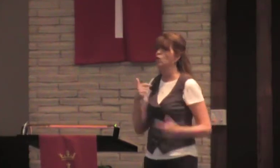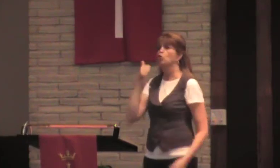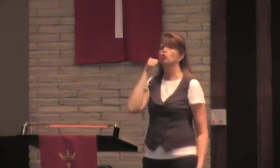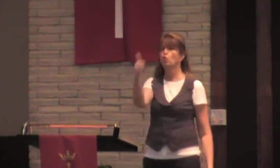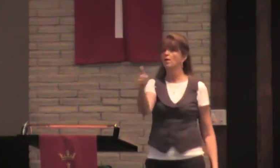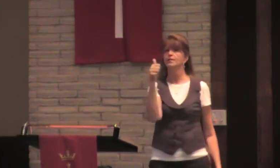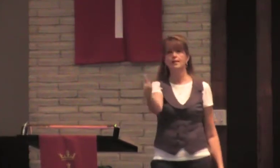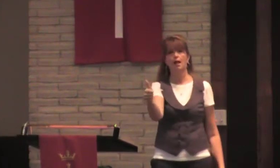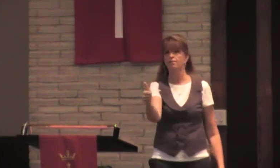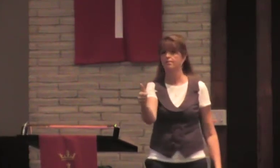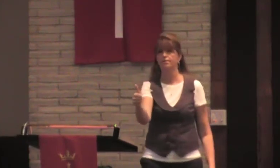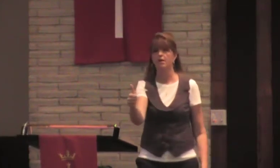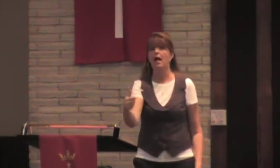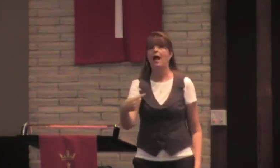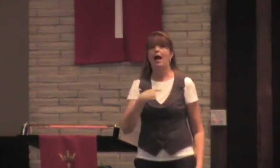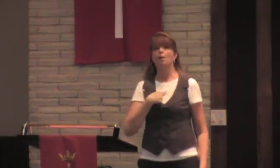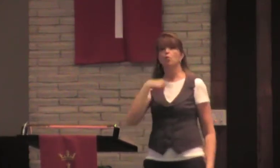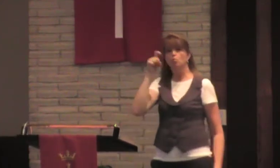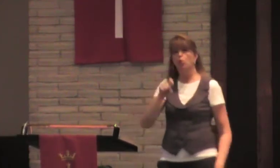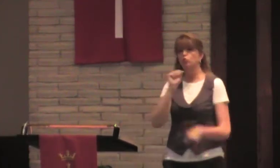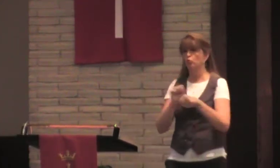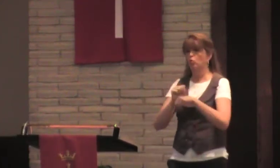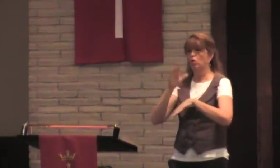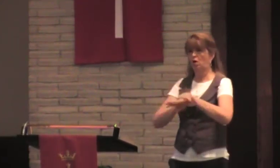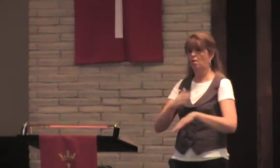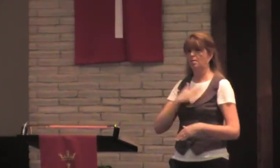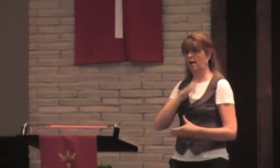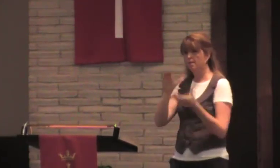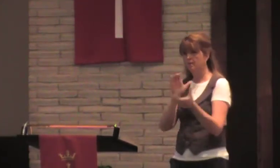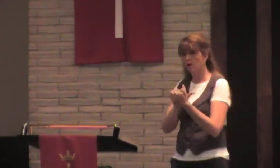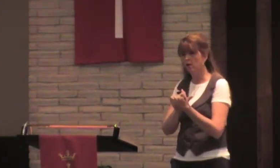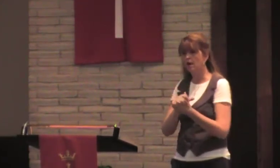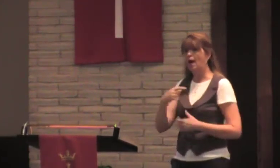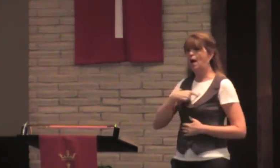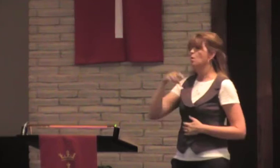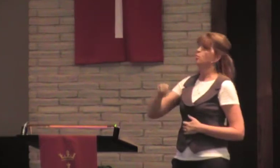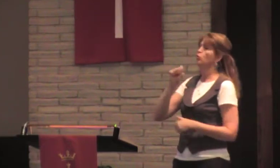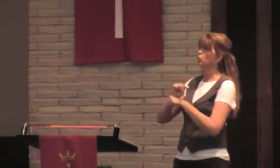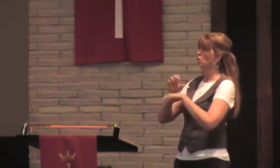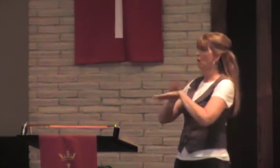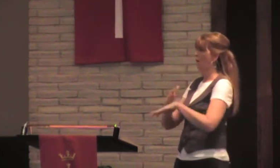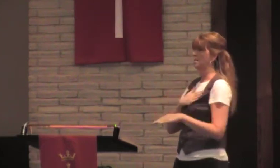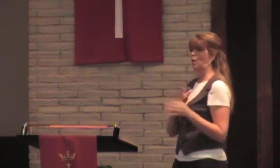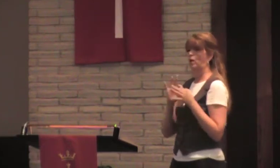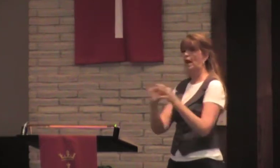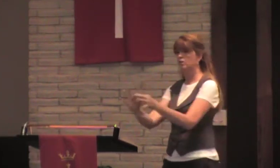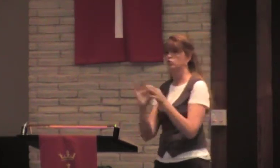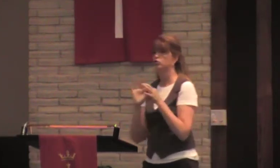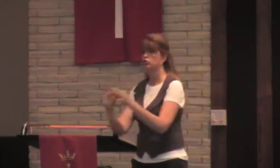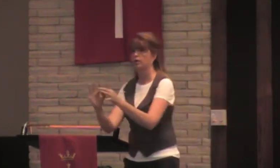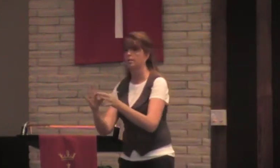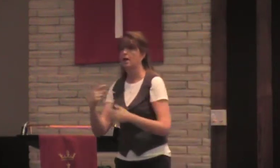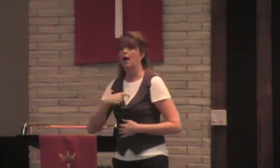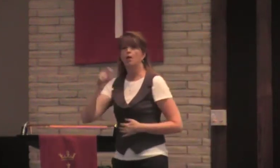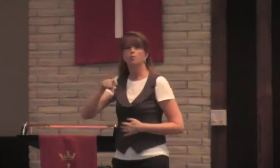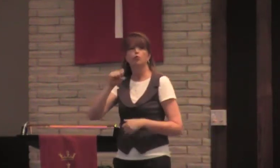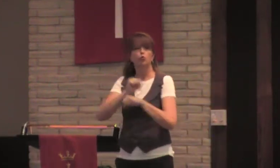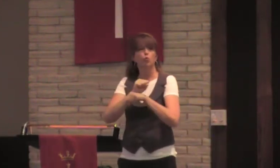You're supposed to work on life. You're supposed to work on your marriage. You're supposed to work